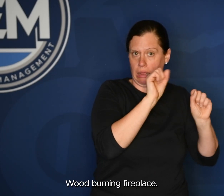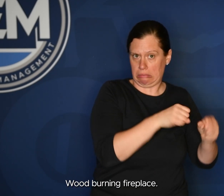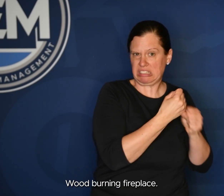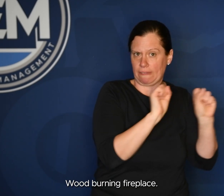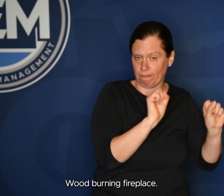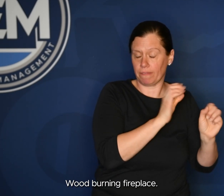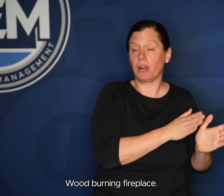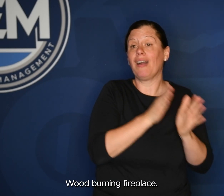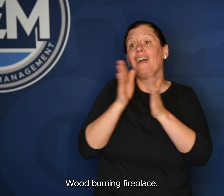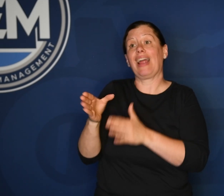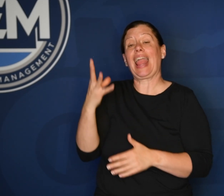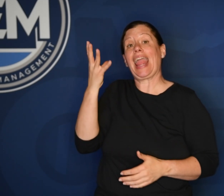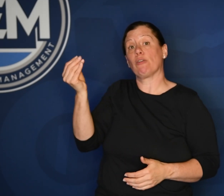Wood-burning fireplace.